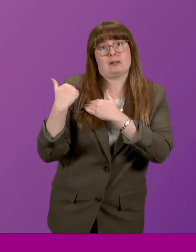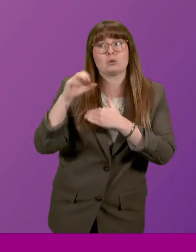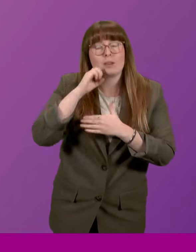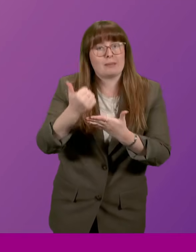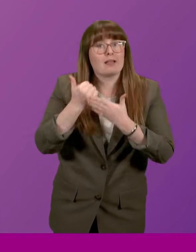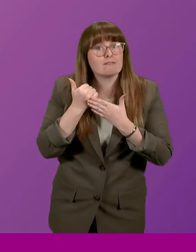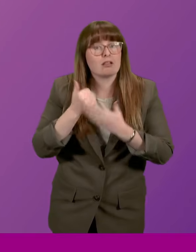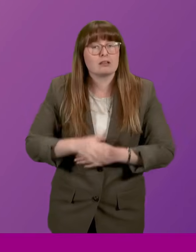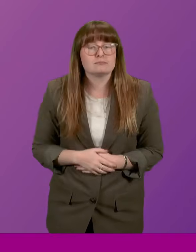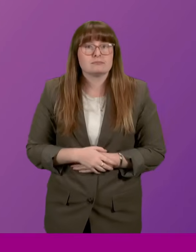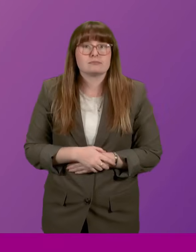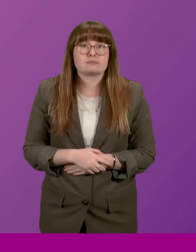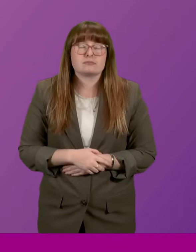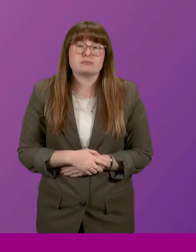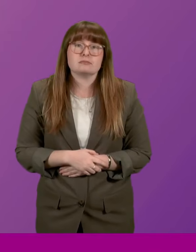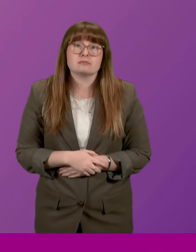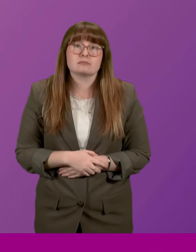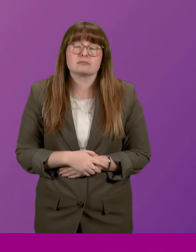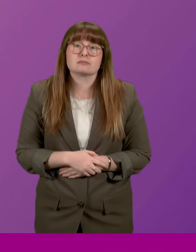helpful. First Minister.